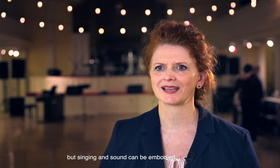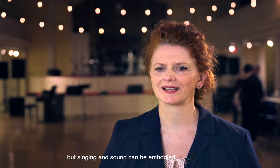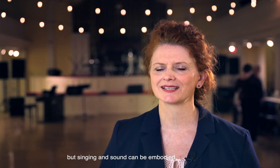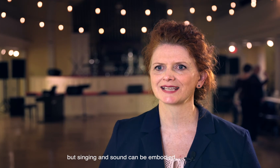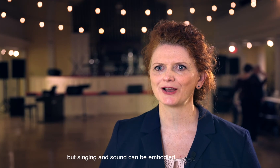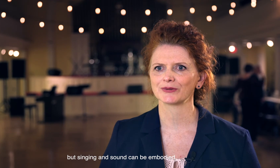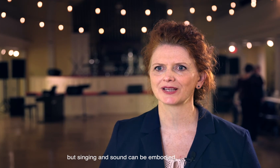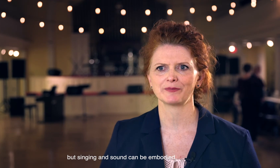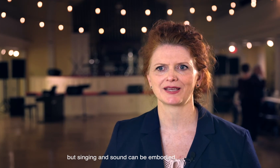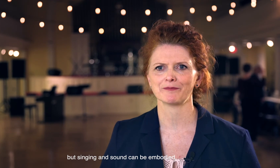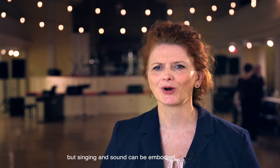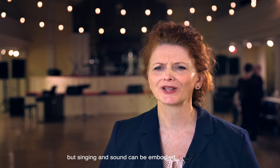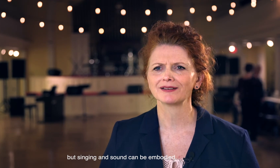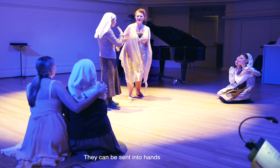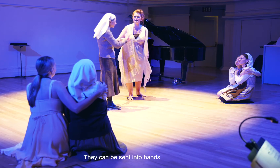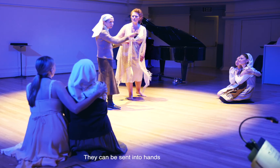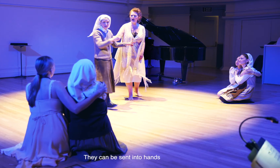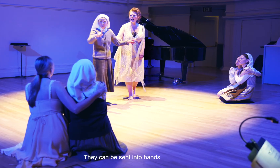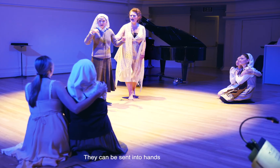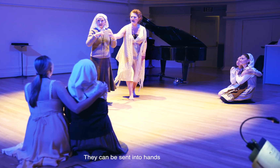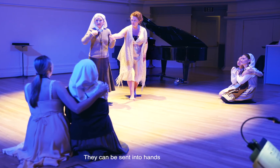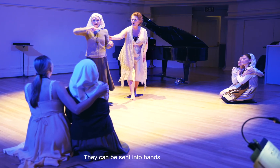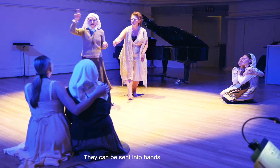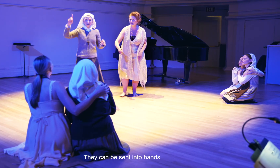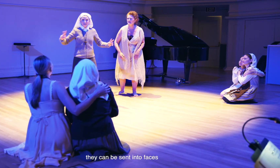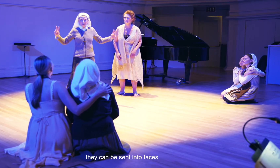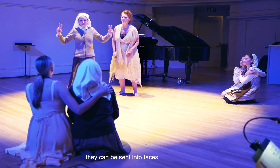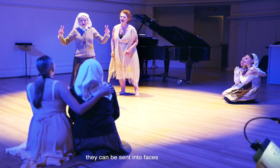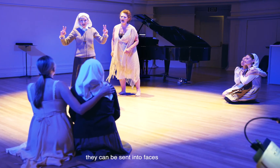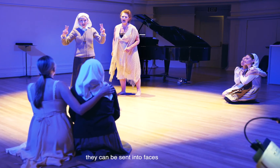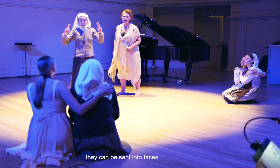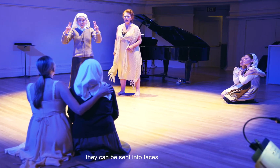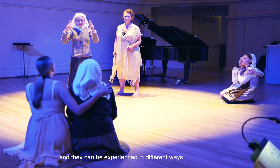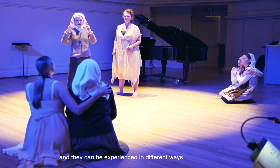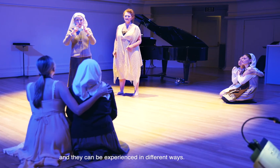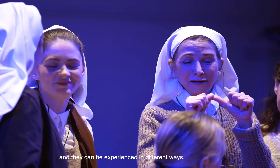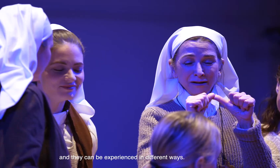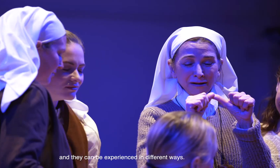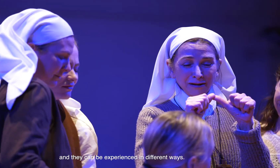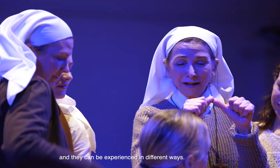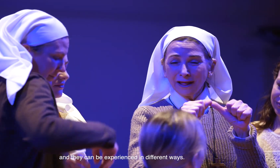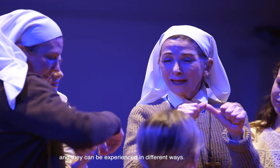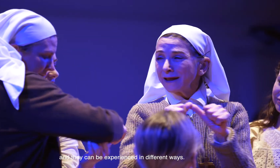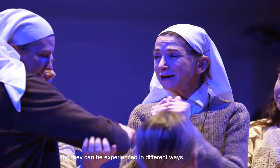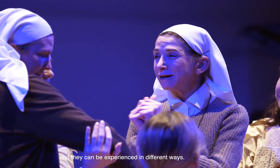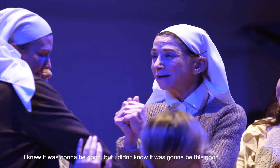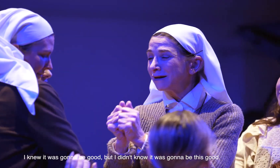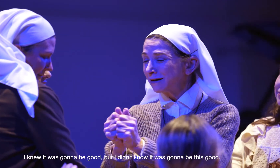and sound can be embodied. They can be sent into hands, they can be sent into faces and they can be experienced in different ways. I knew it